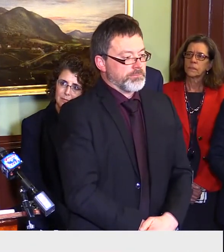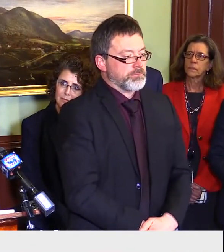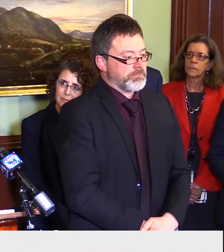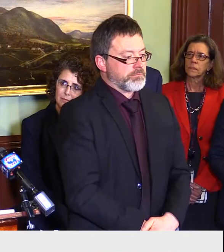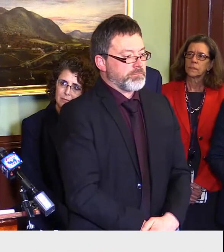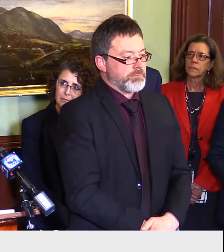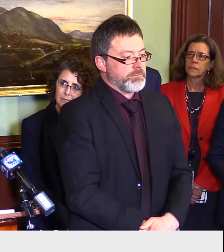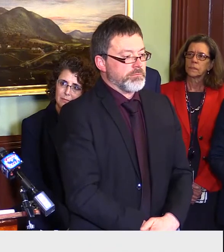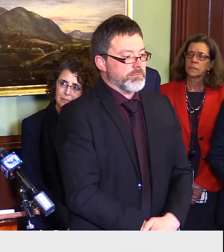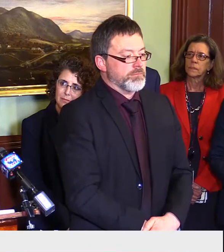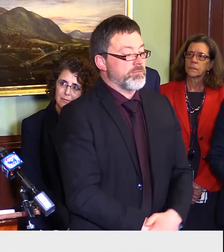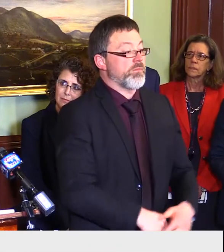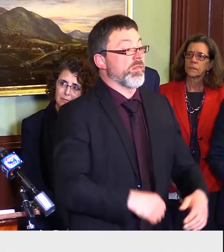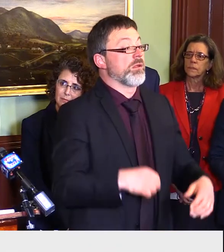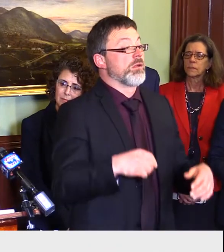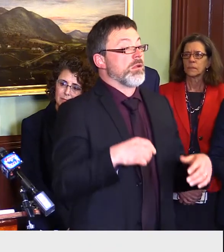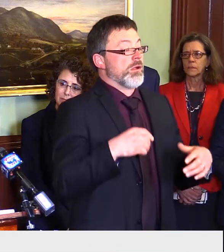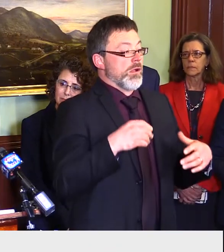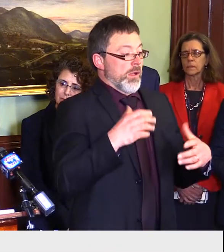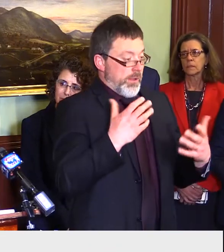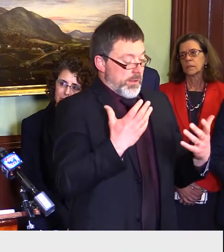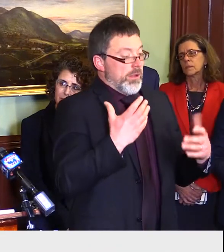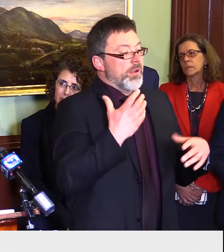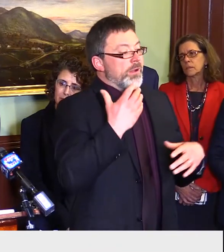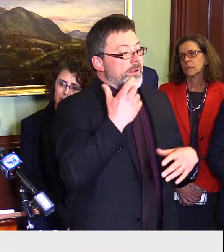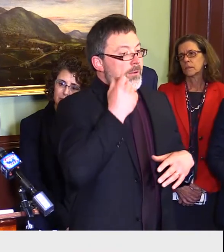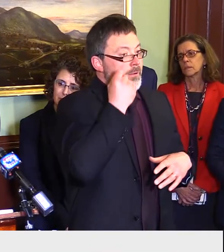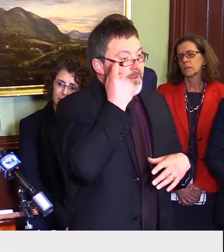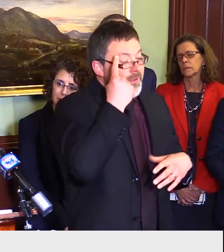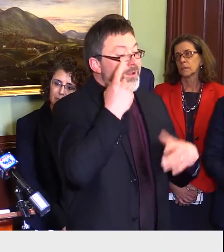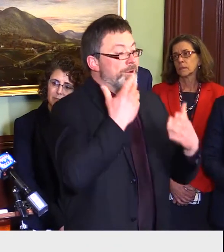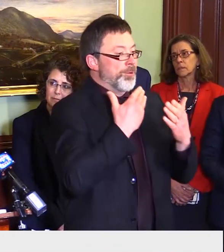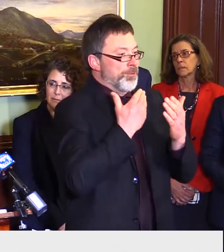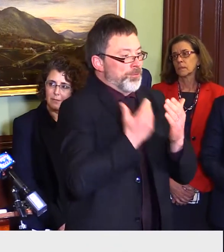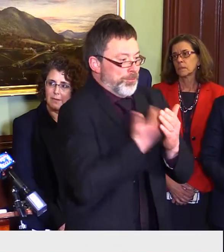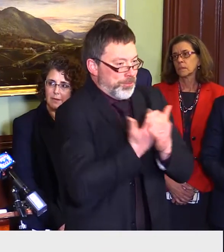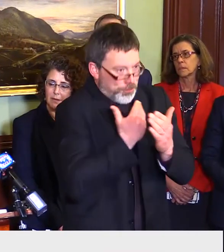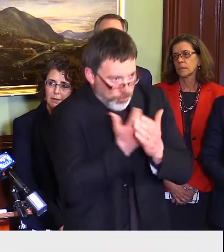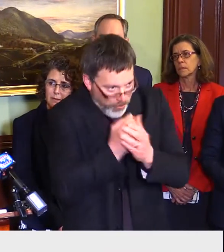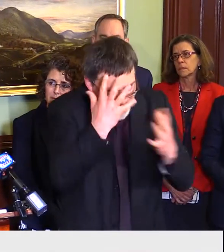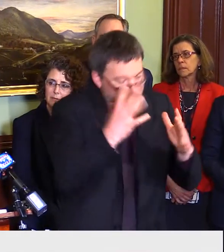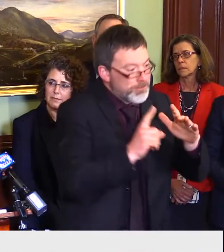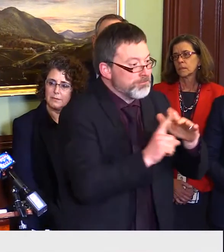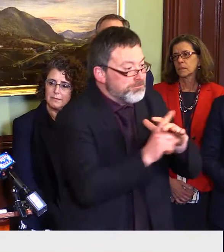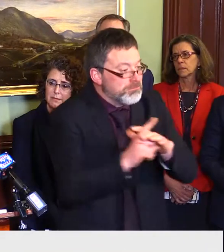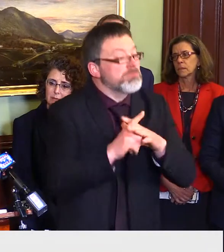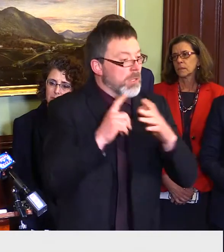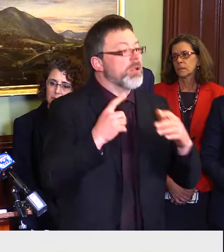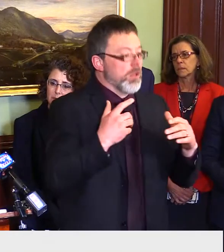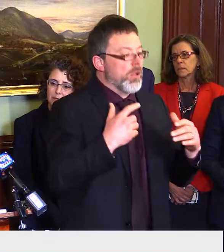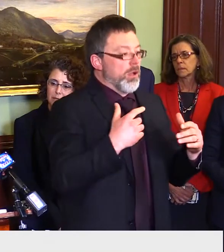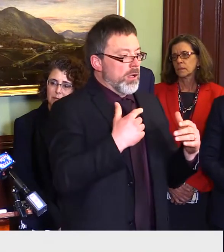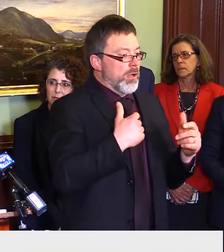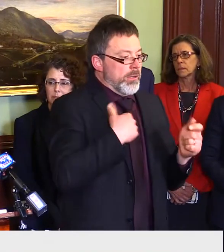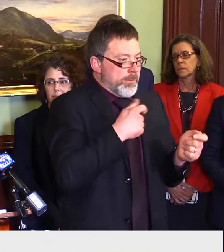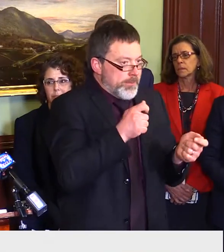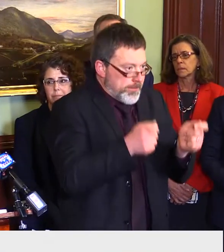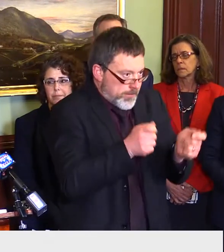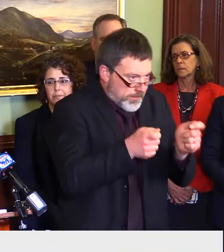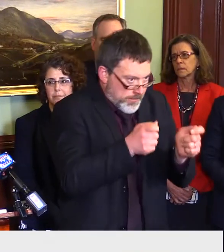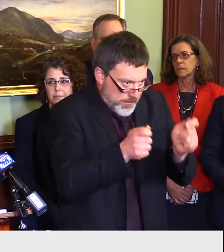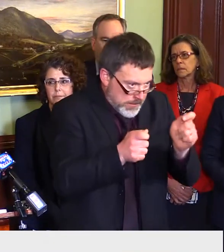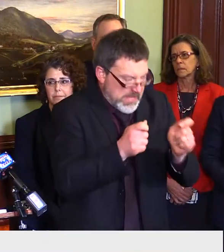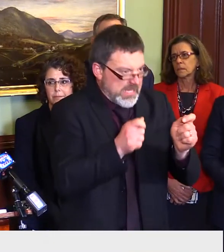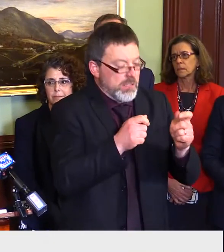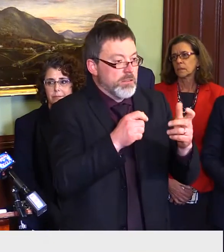this, we must take more action to protect the ill and elderly. Every single one of